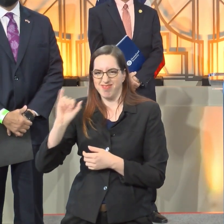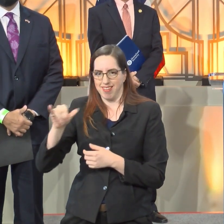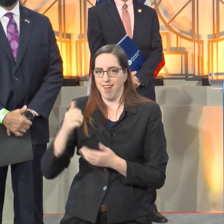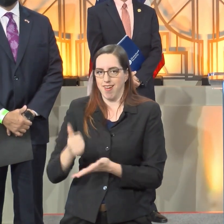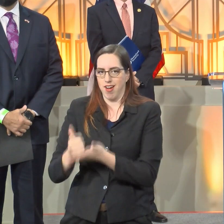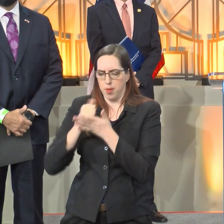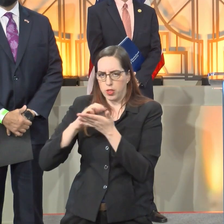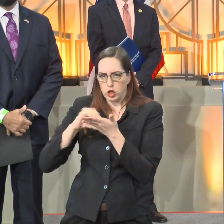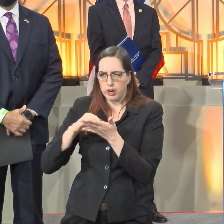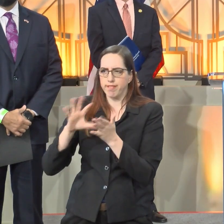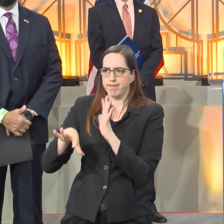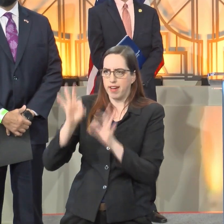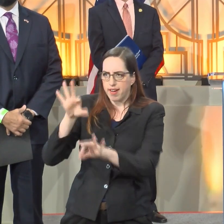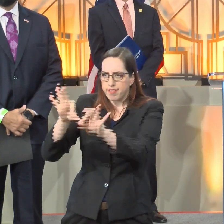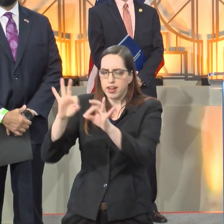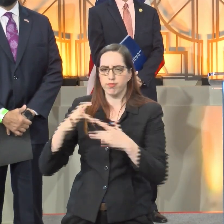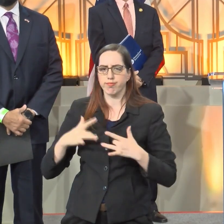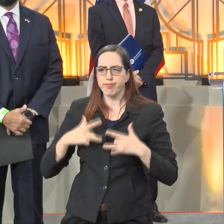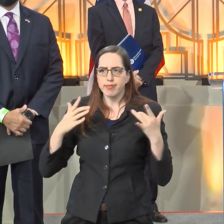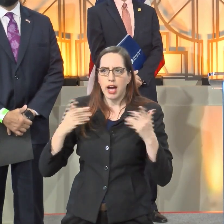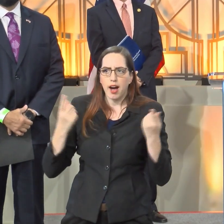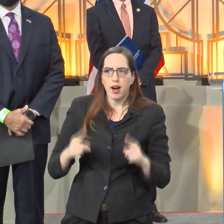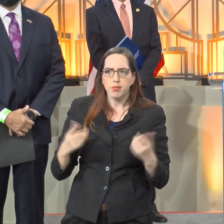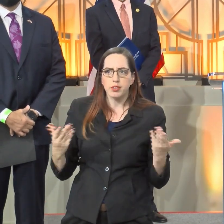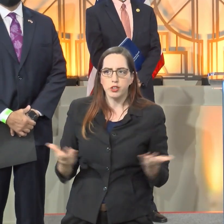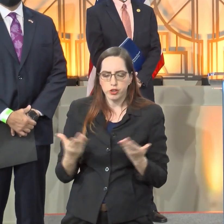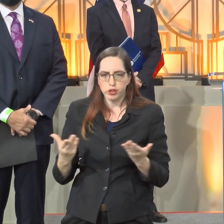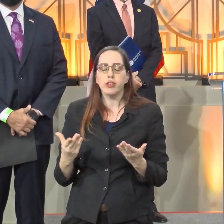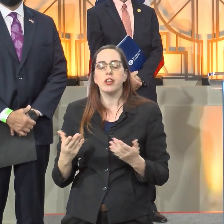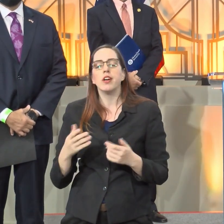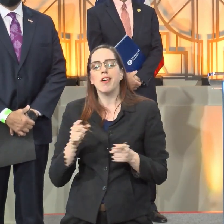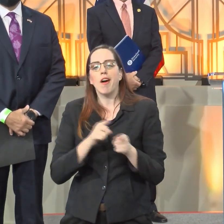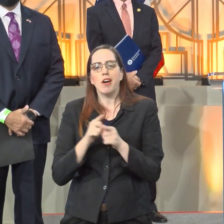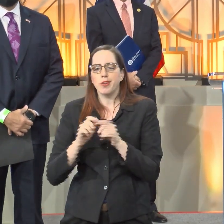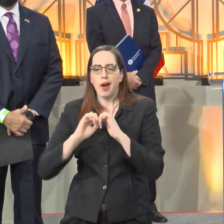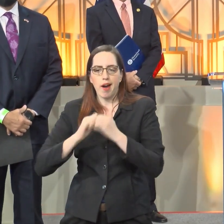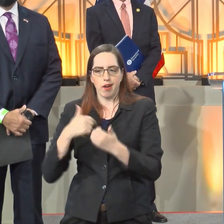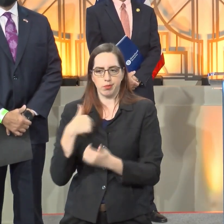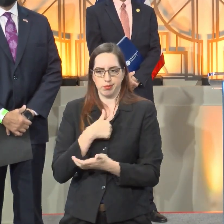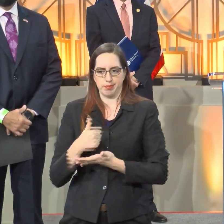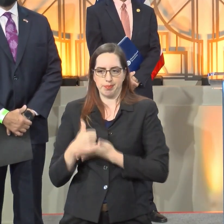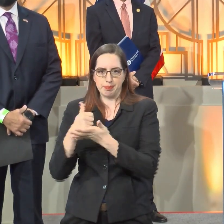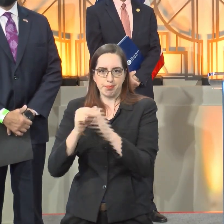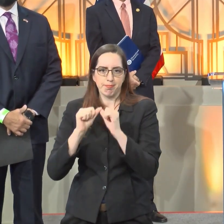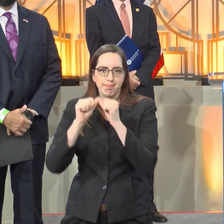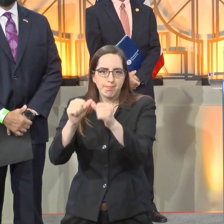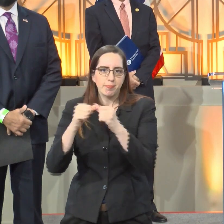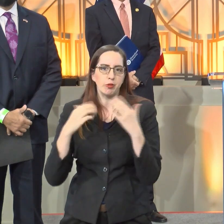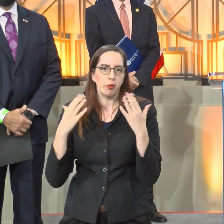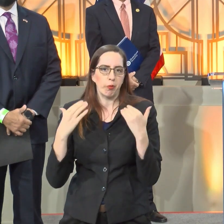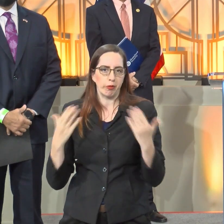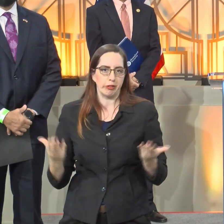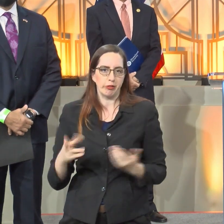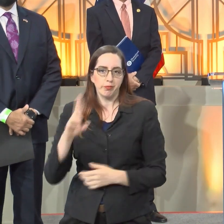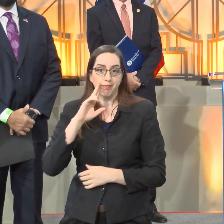information about weather alerts here in Houston and more information about how we are helping you stay cool with the